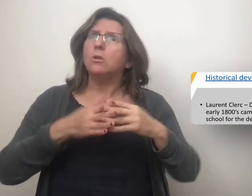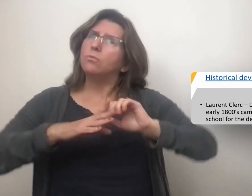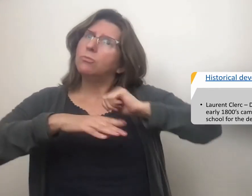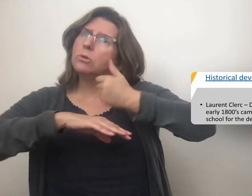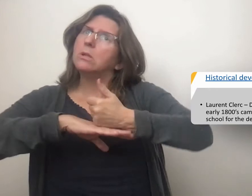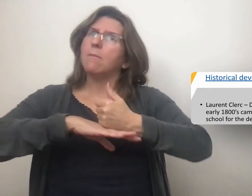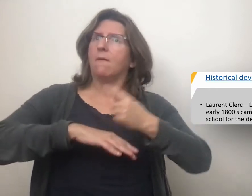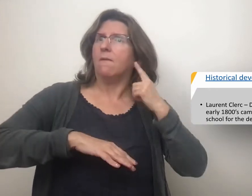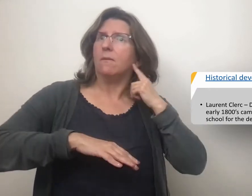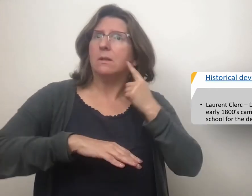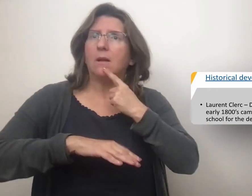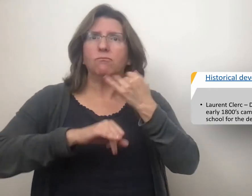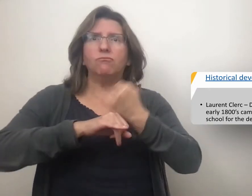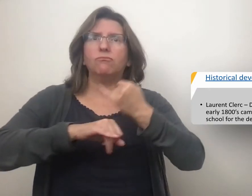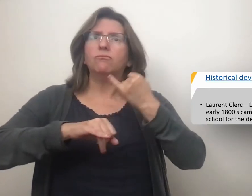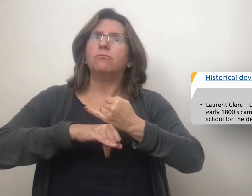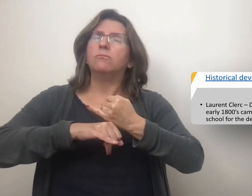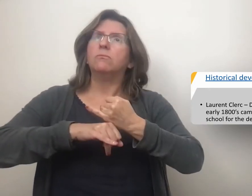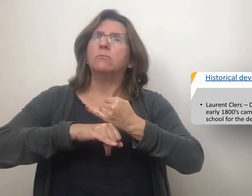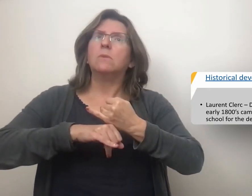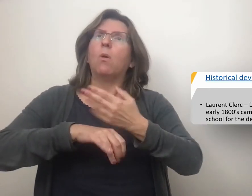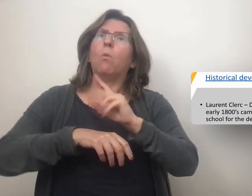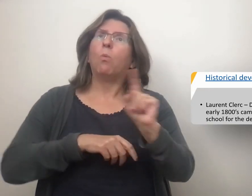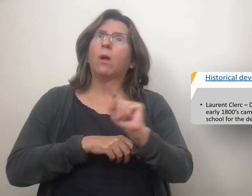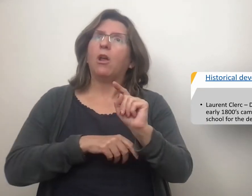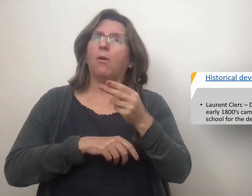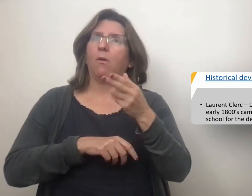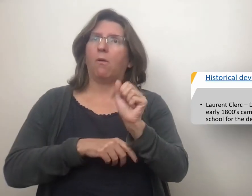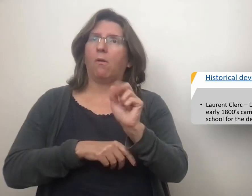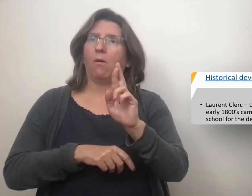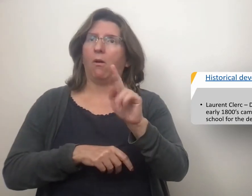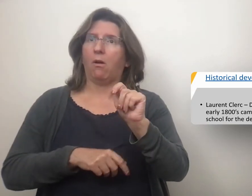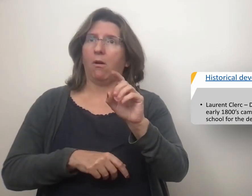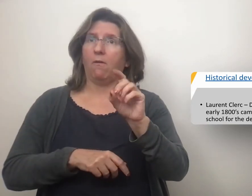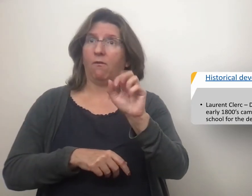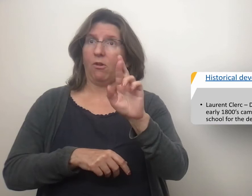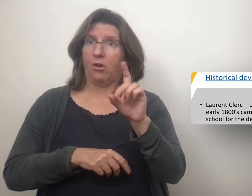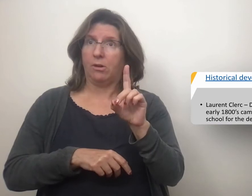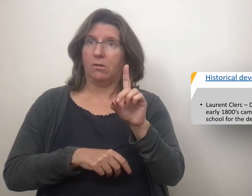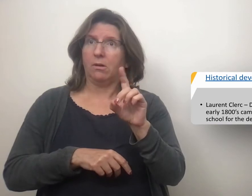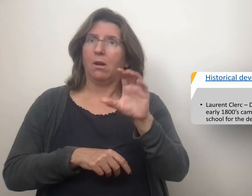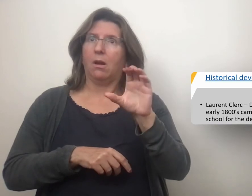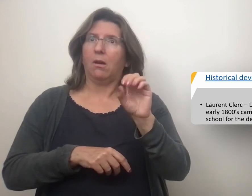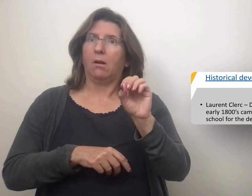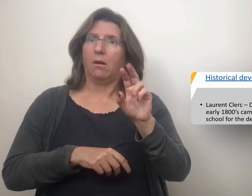to America in the early 1800s to help establish the first school for the deaf in